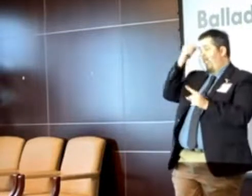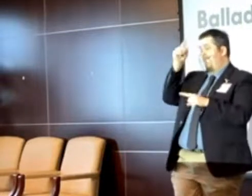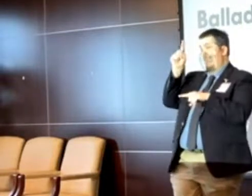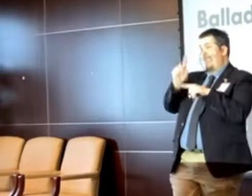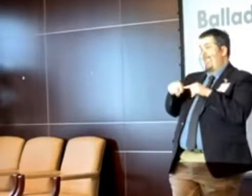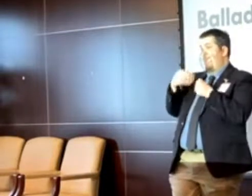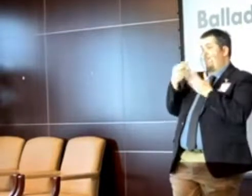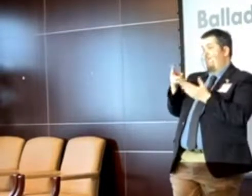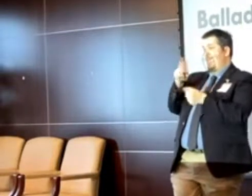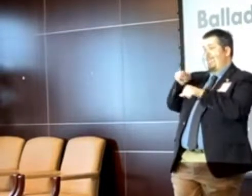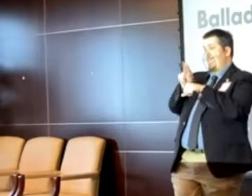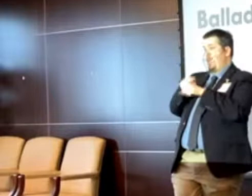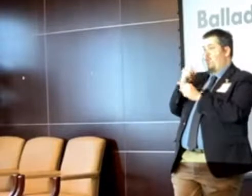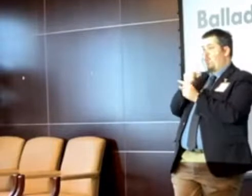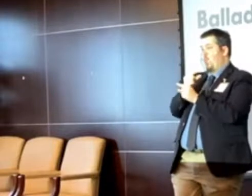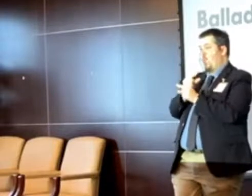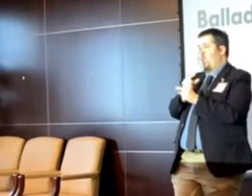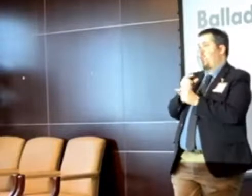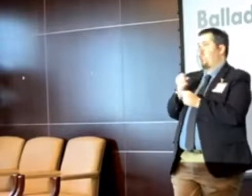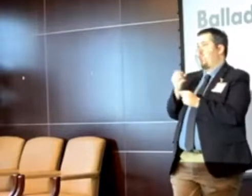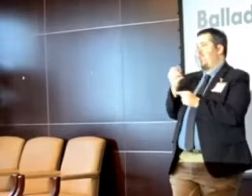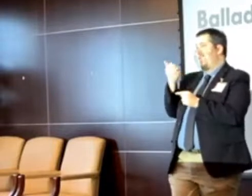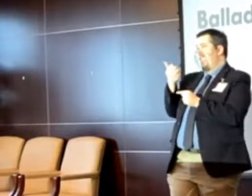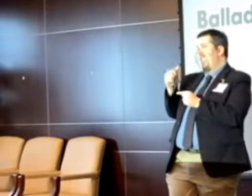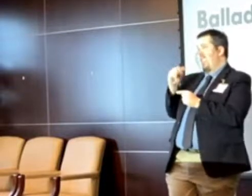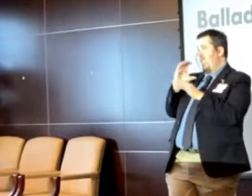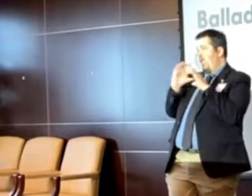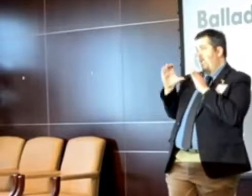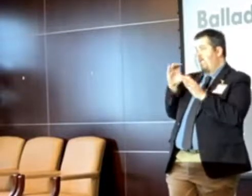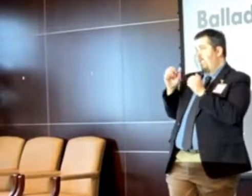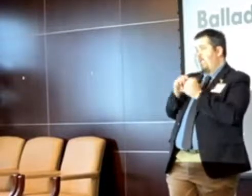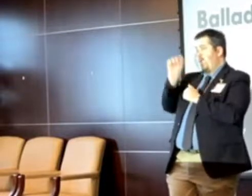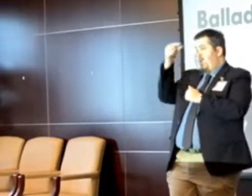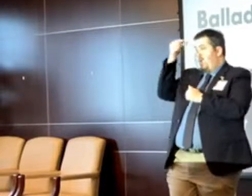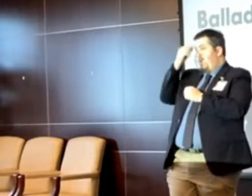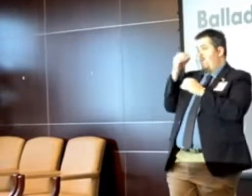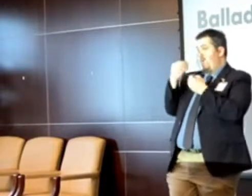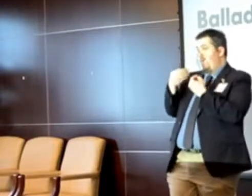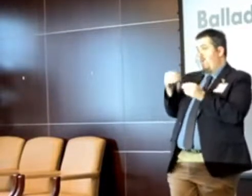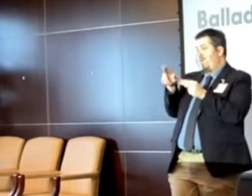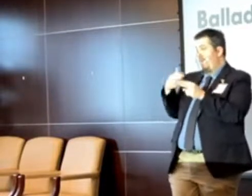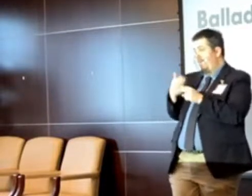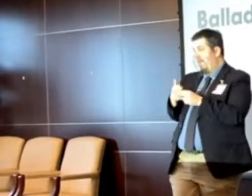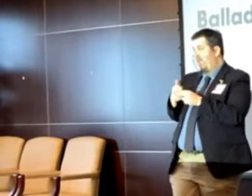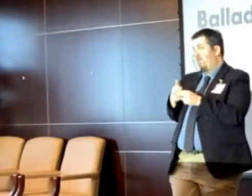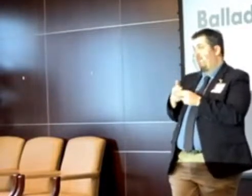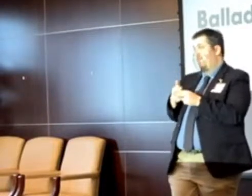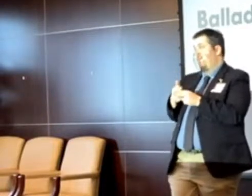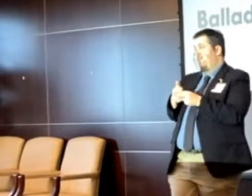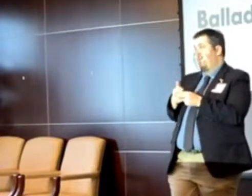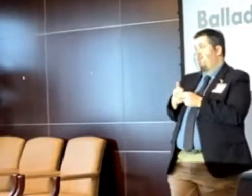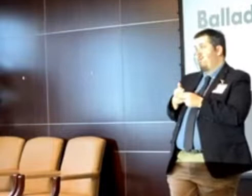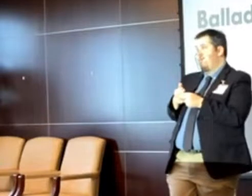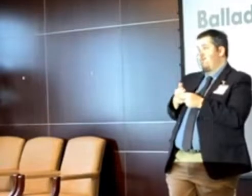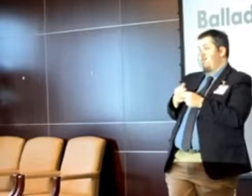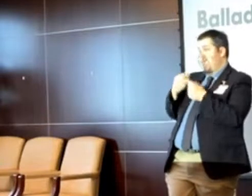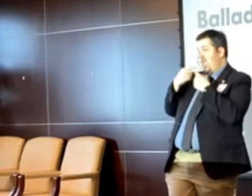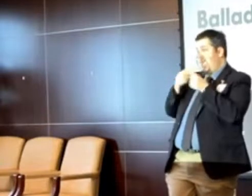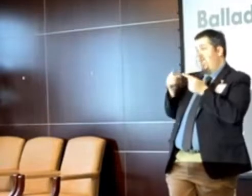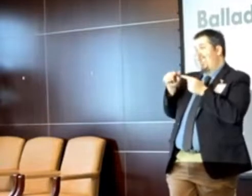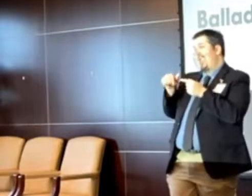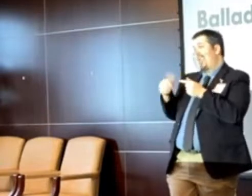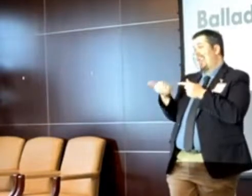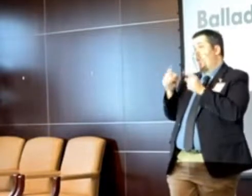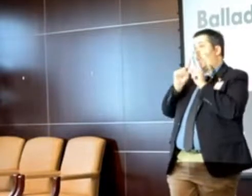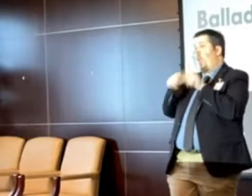or provide some assistance to staffing. Have there been any conversations with the governor's office about potentially him issuing another executive order